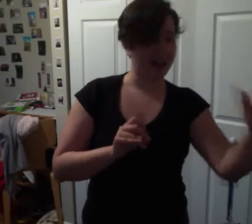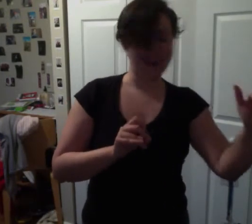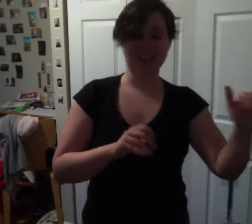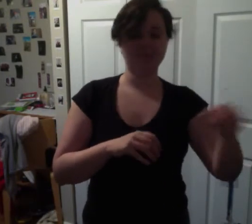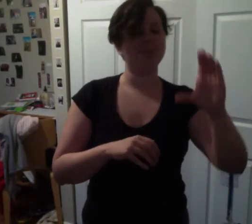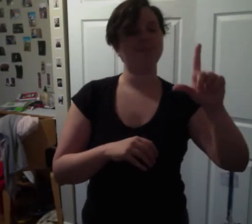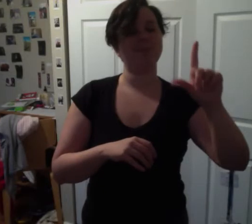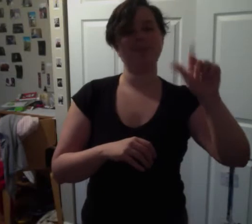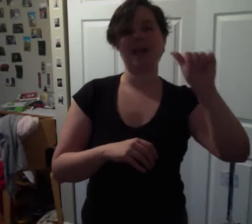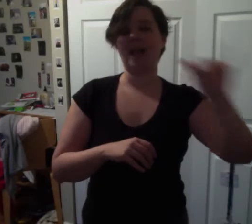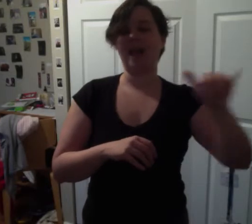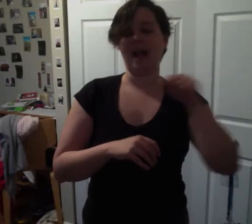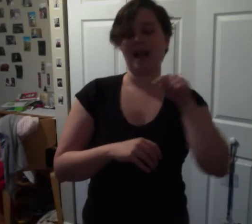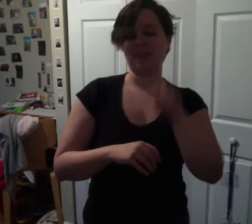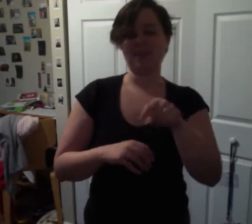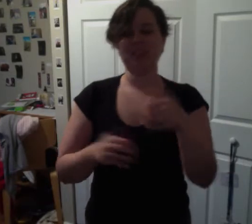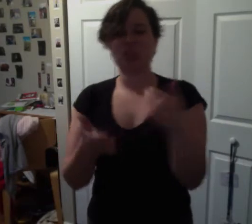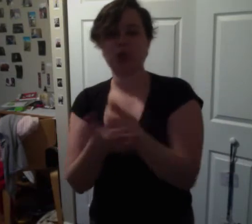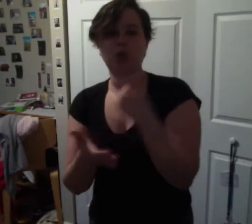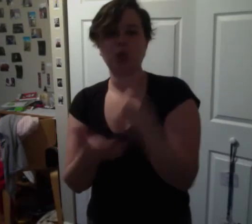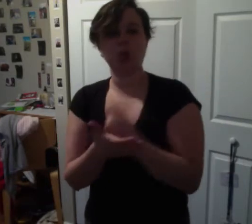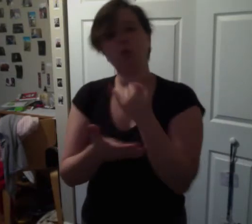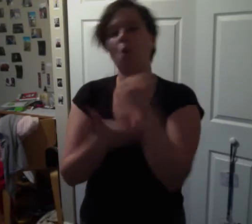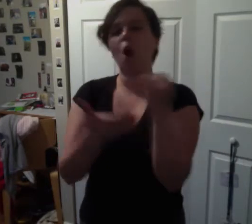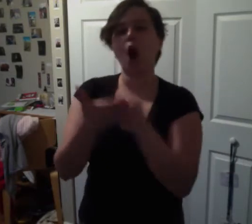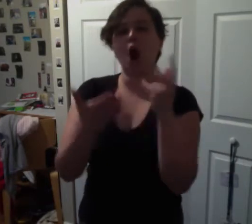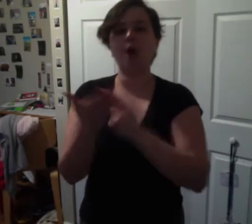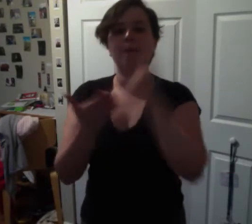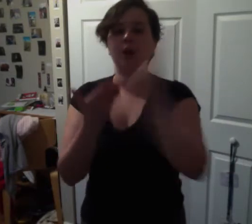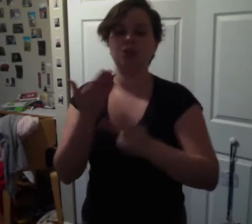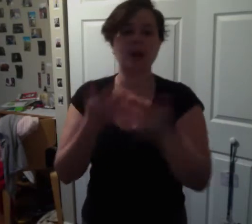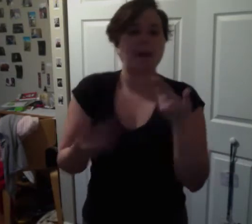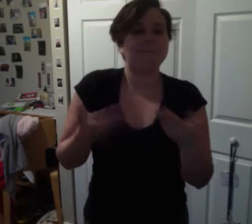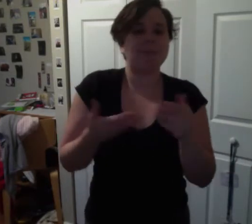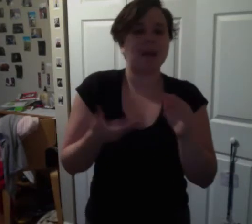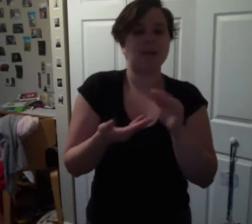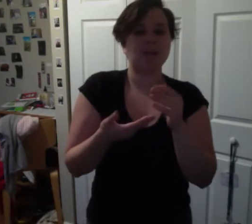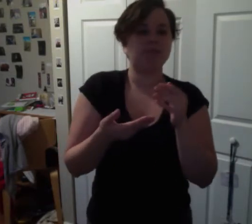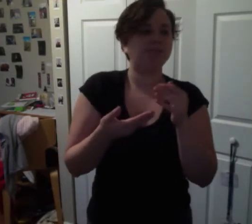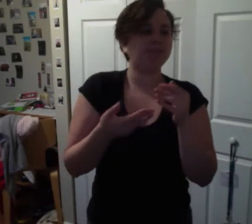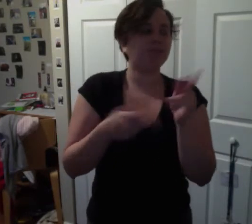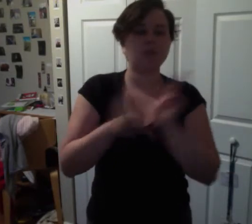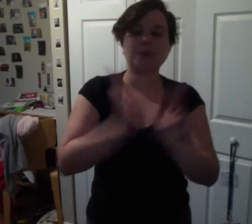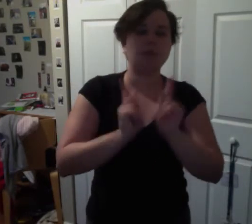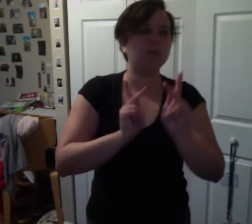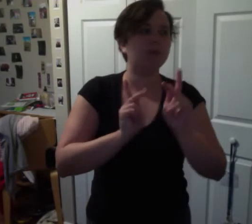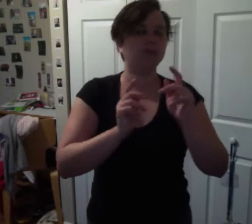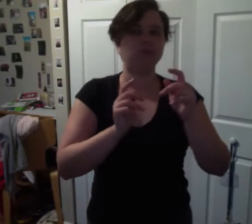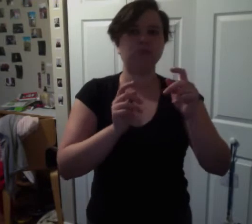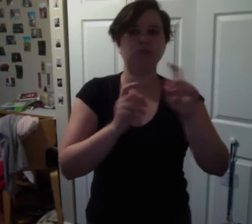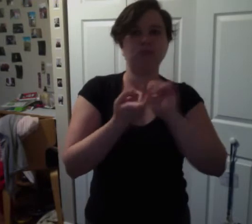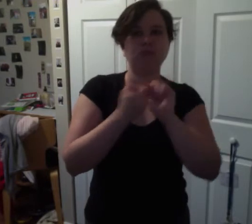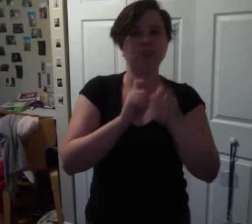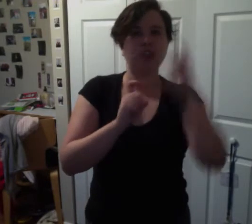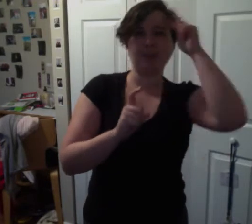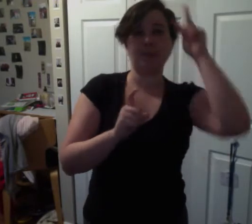imagined the south side of the city. One house turned into a few houses. And we always tried to suggest that